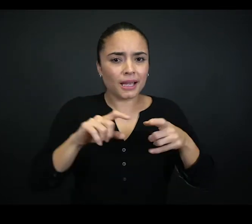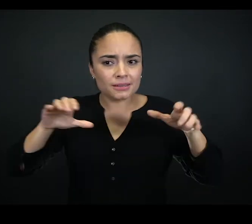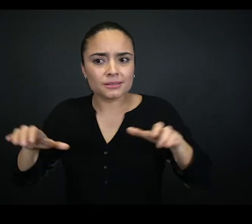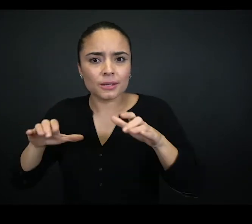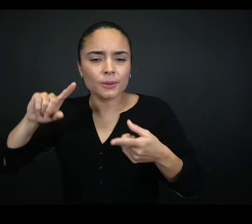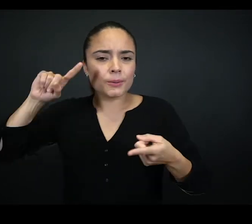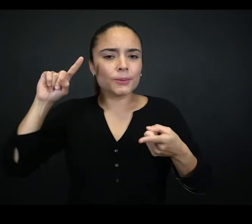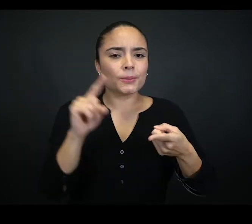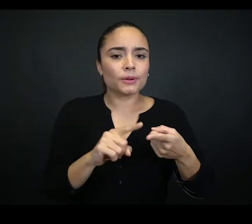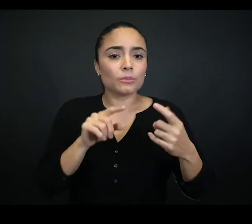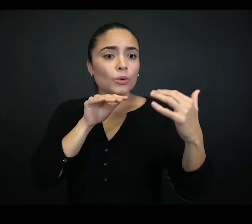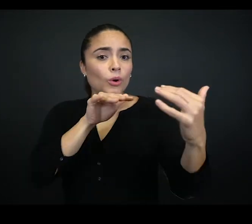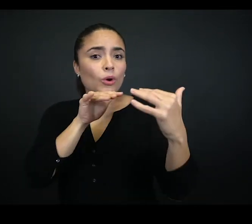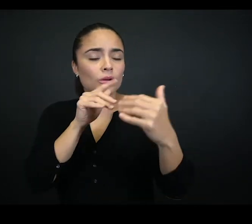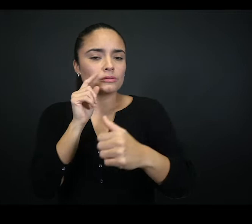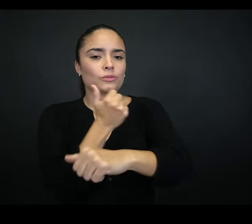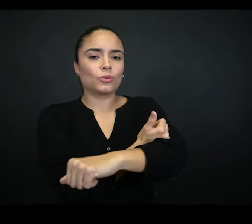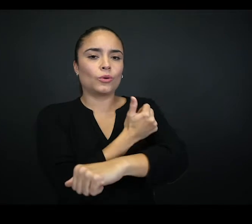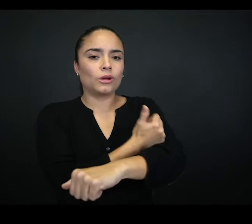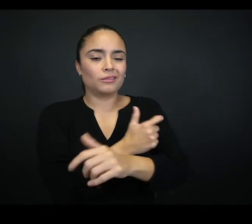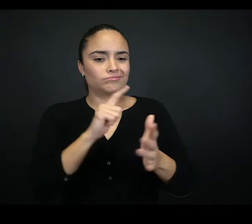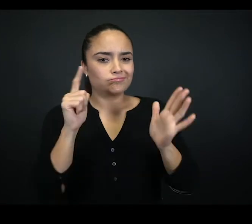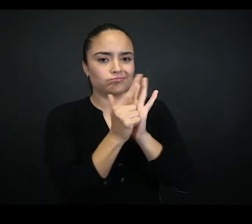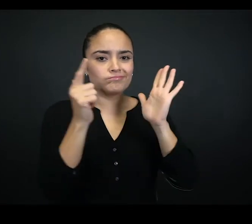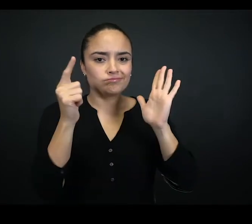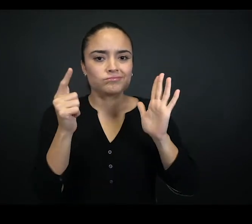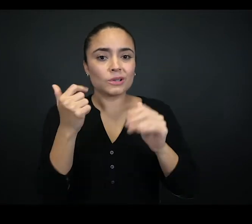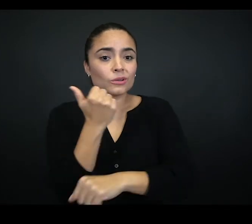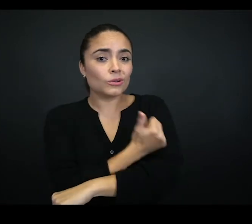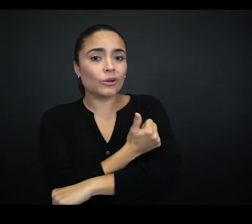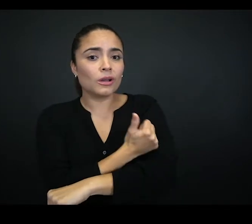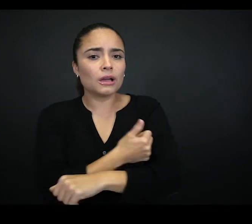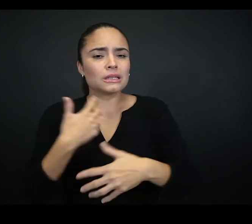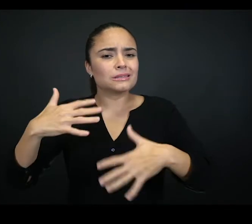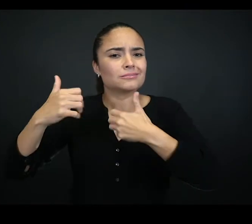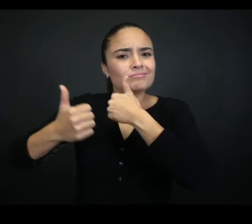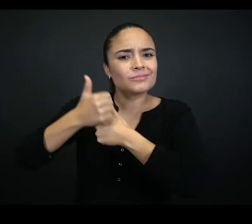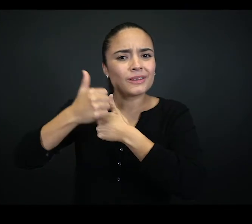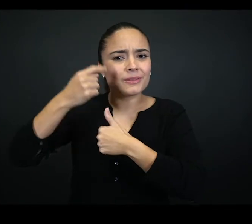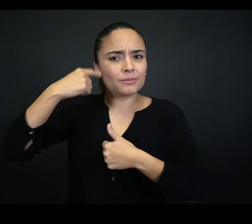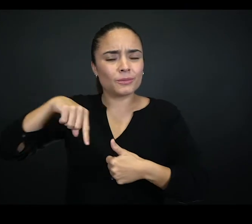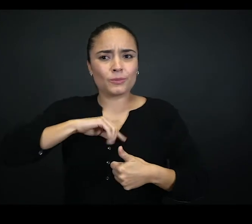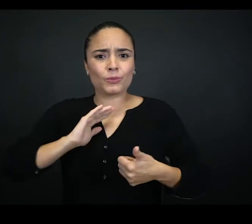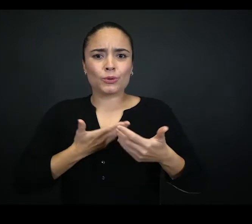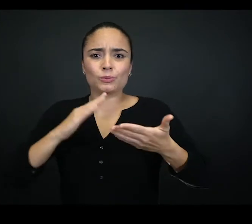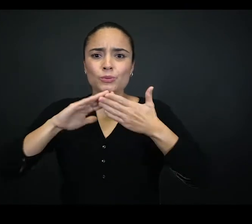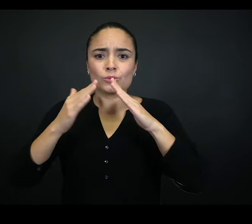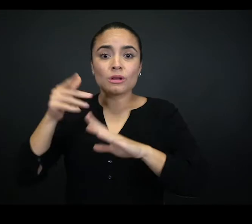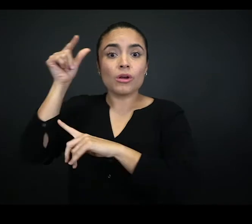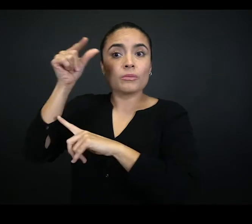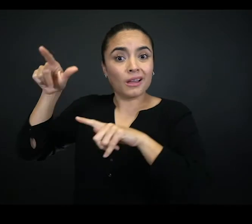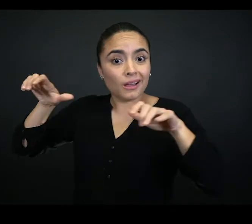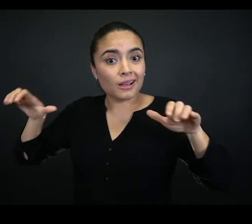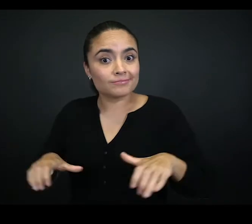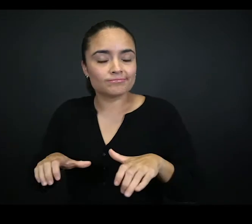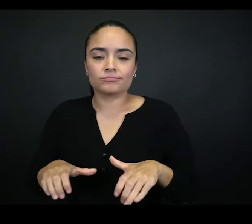The war on drugs and prohibitive substance laws have created hazardous conditions for our communities. Years of government inaction have resulted